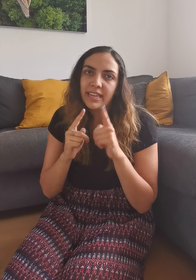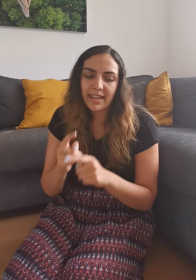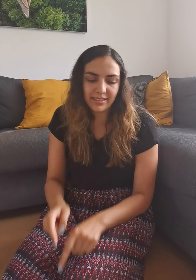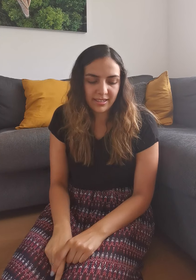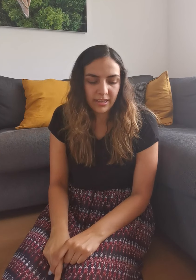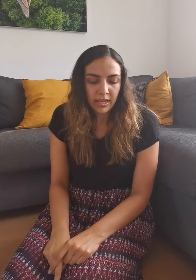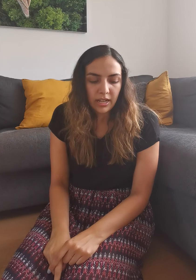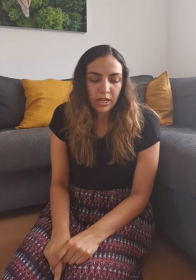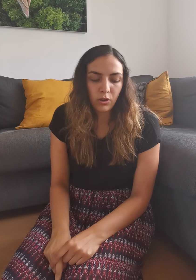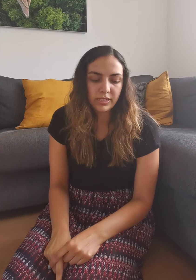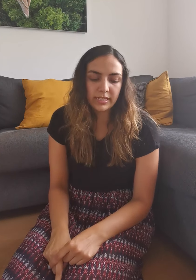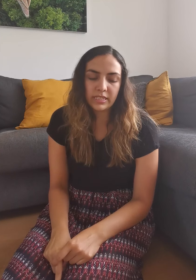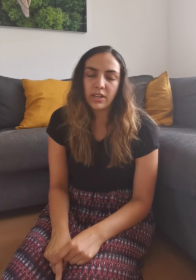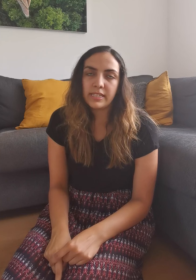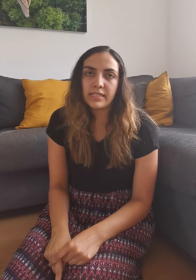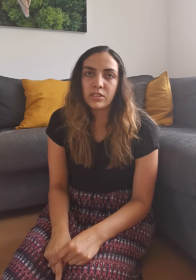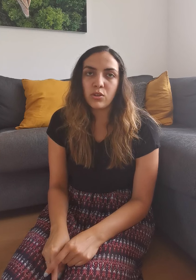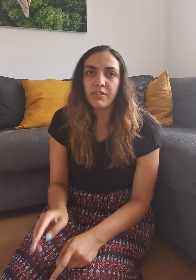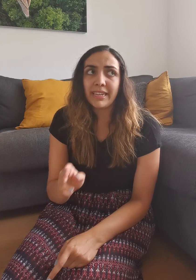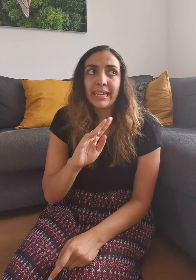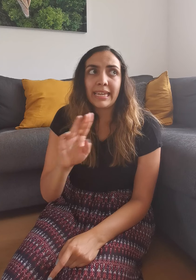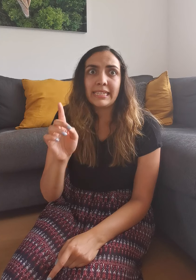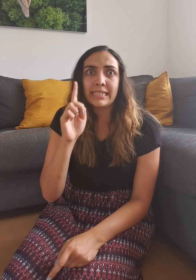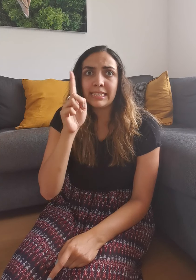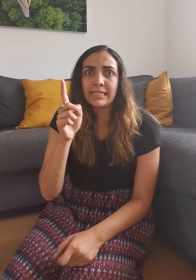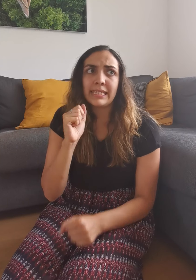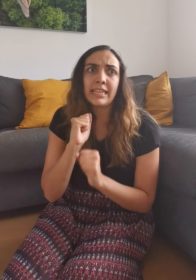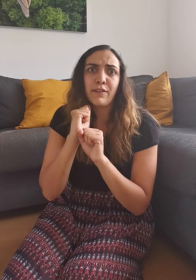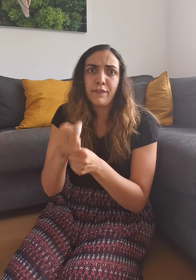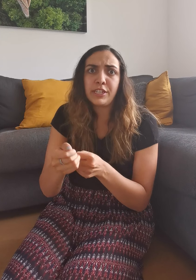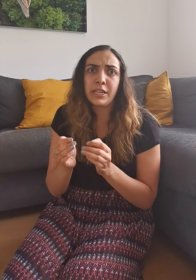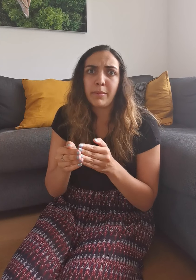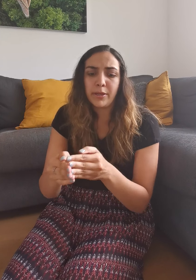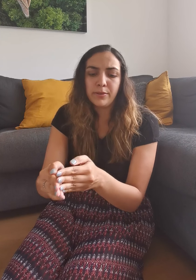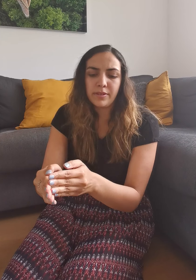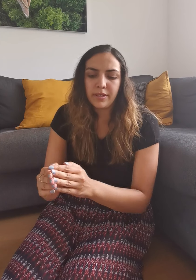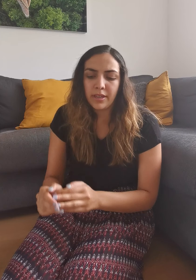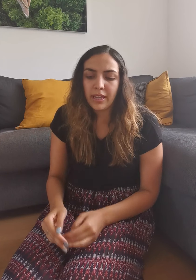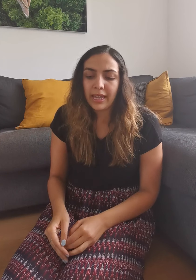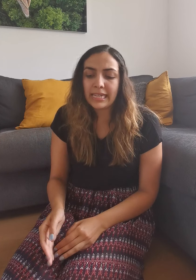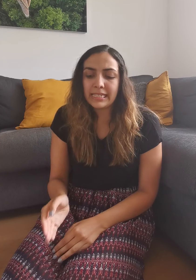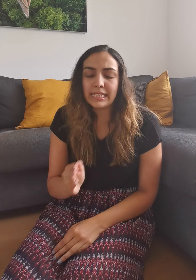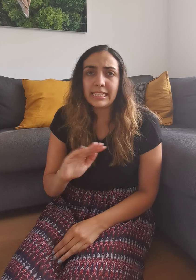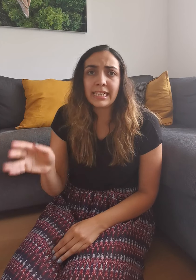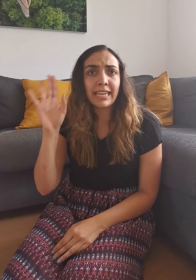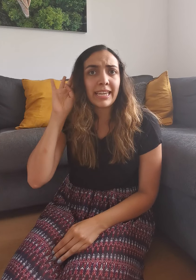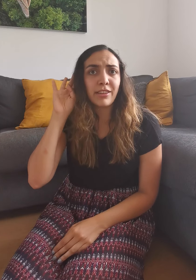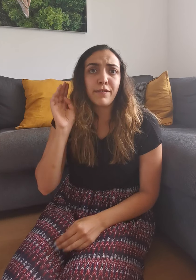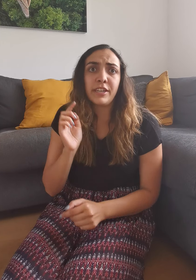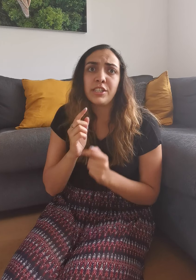yet. Lost inside his story, he didn't see the fishing boat, he didn't hear the